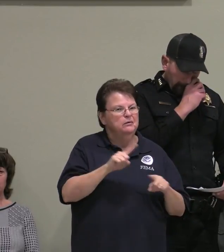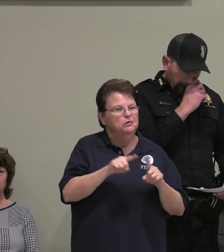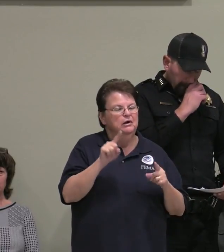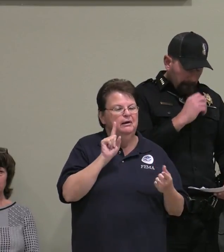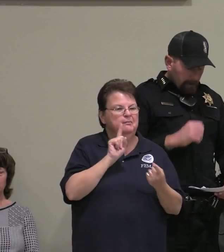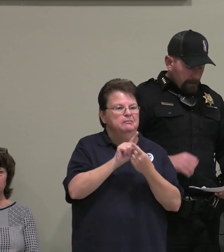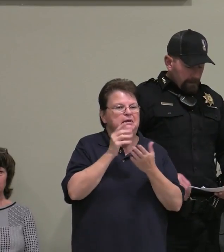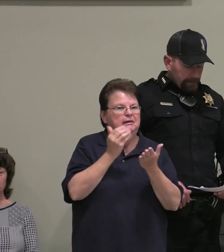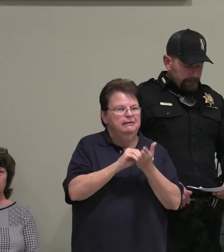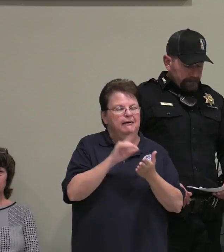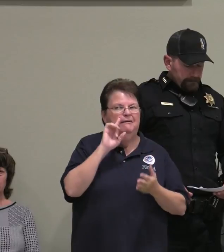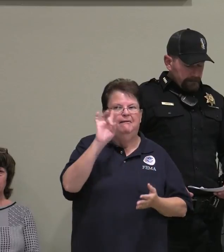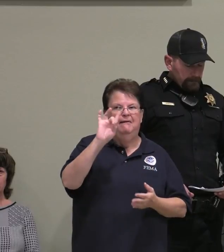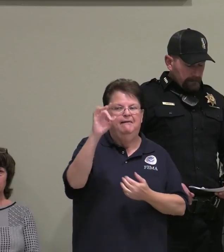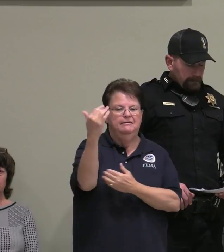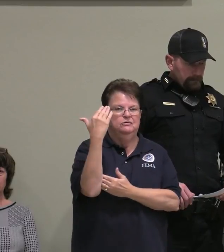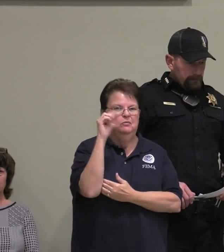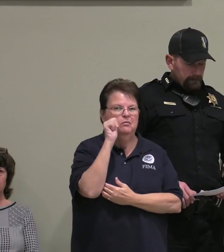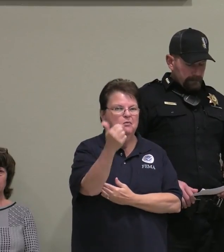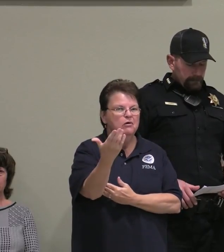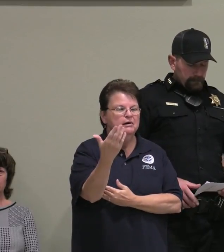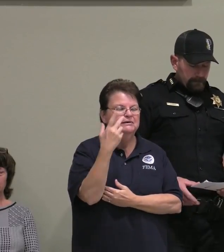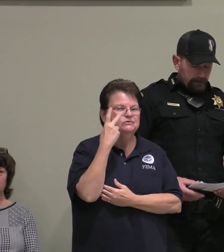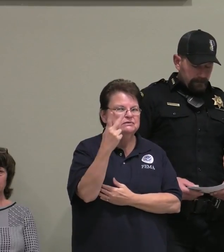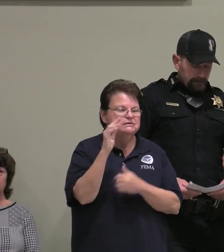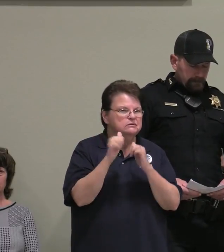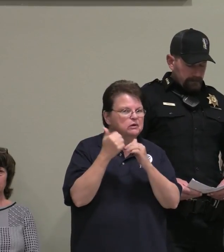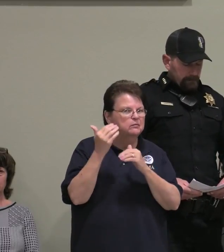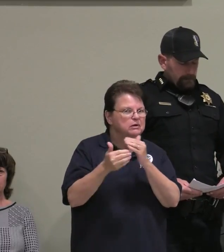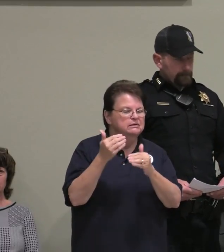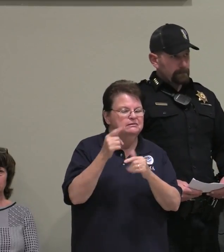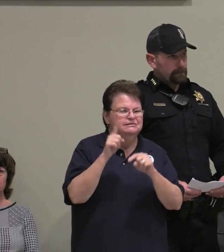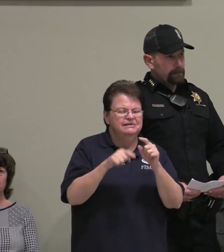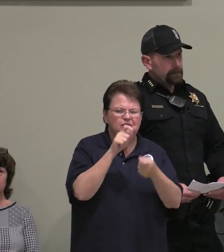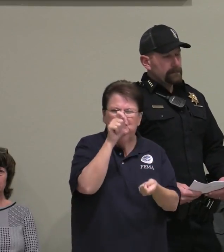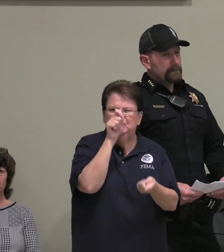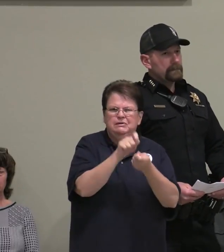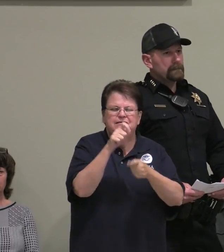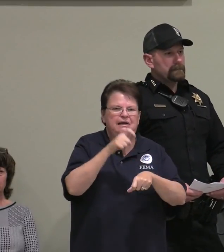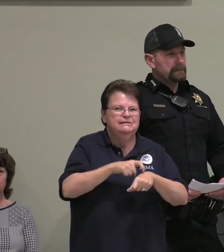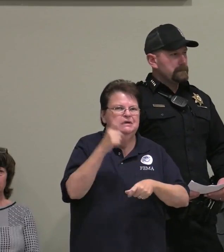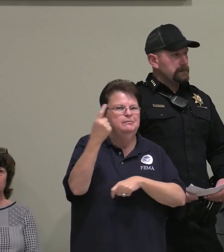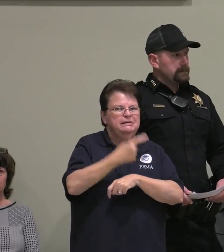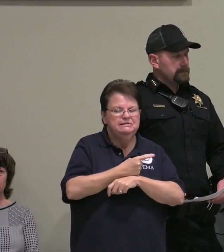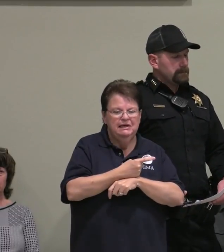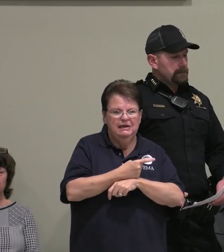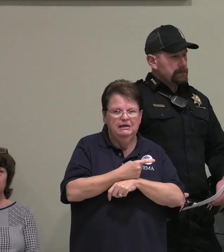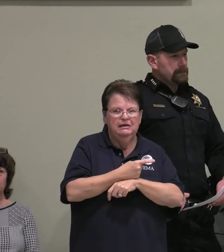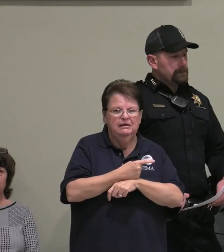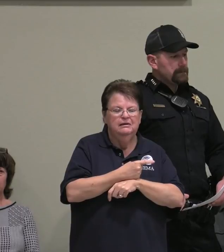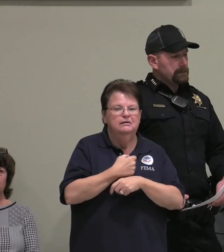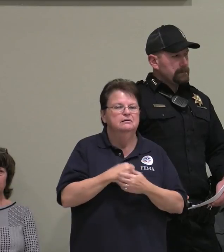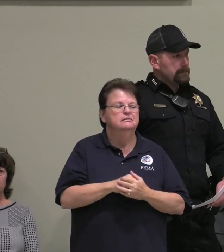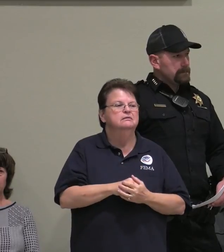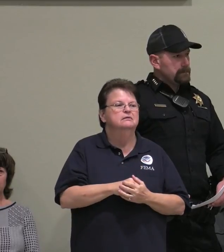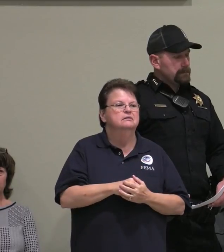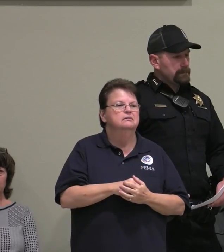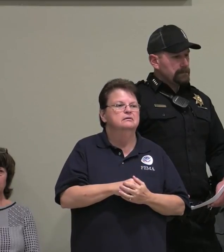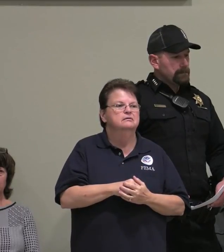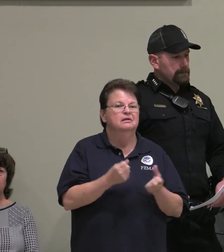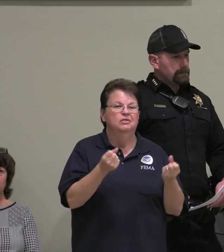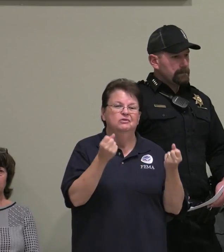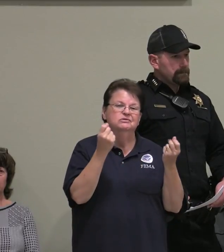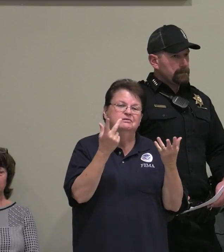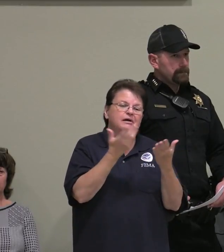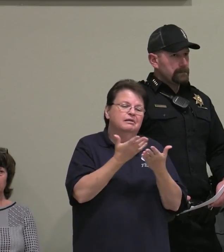to see where we're at. But the reason that I can't tell you a date or time certain, and this will lead into some other questions, is that there are a